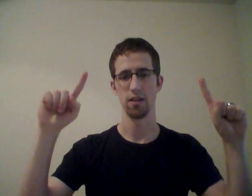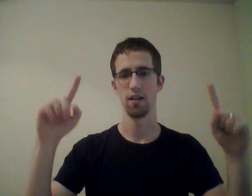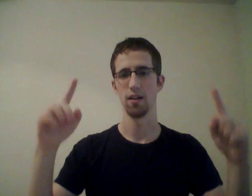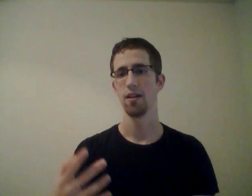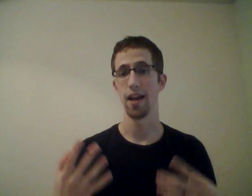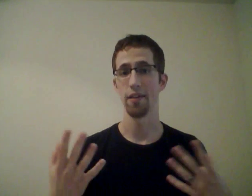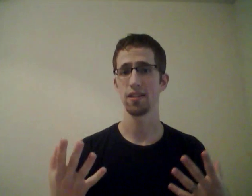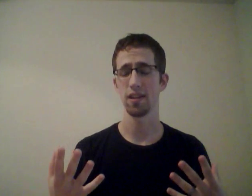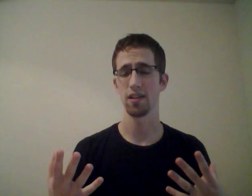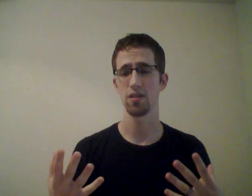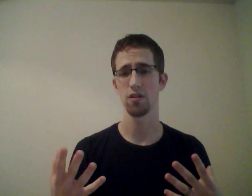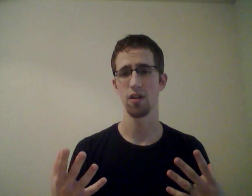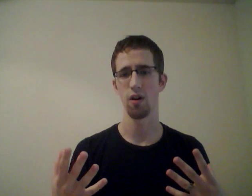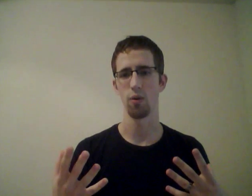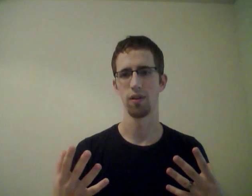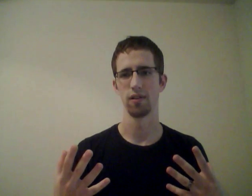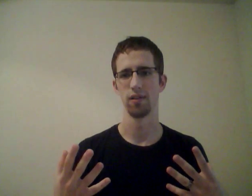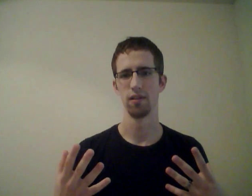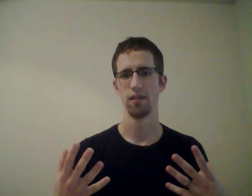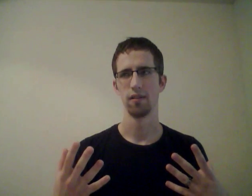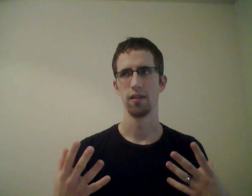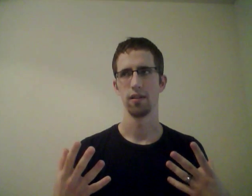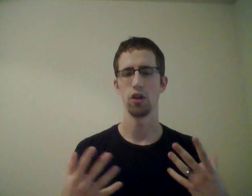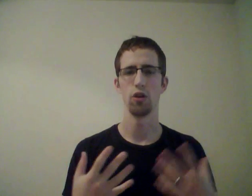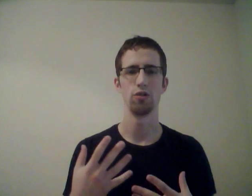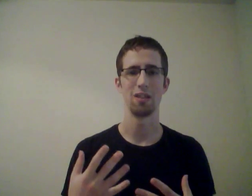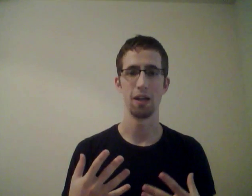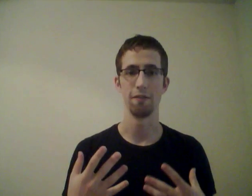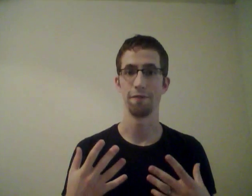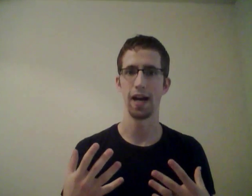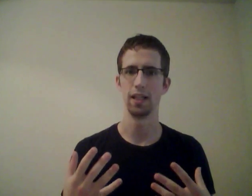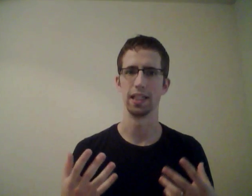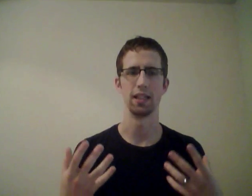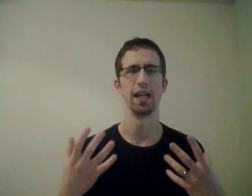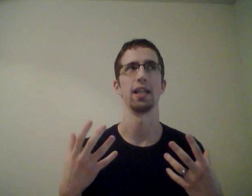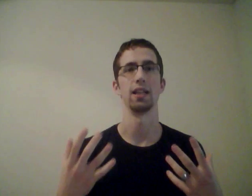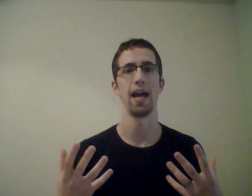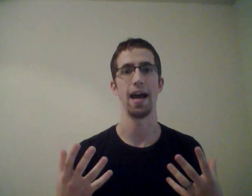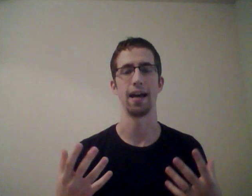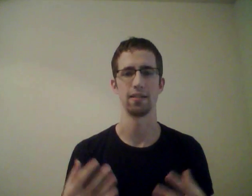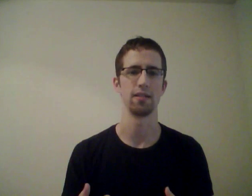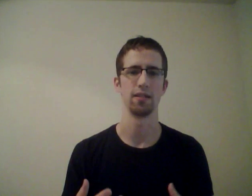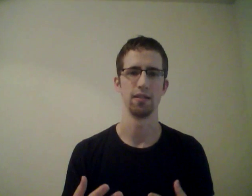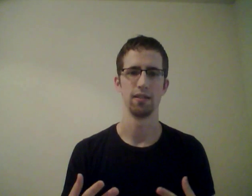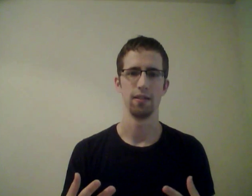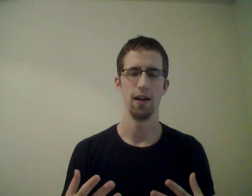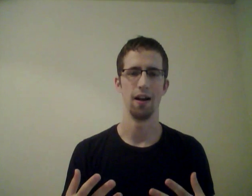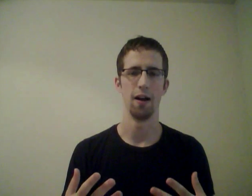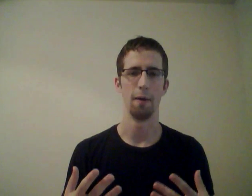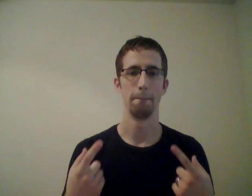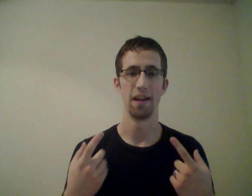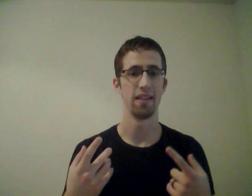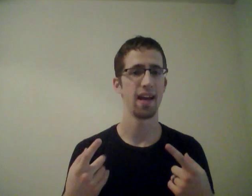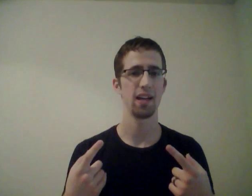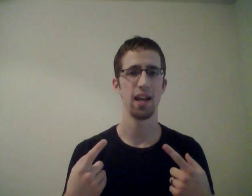Succeed. Now this is also used to mean finally, like at last. But in that